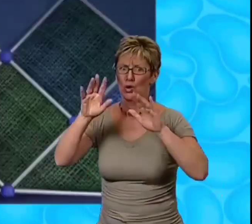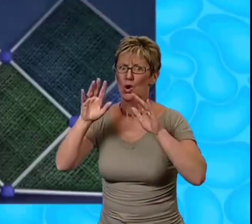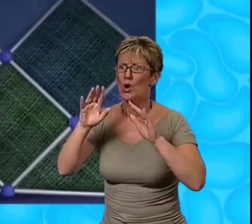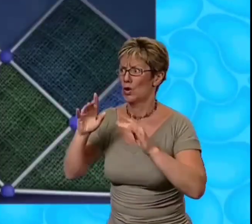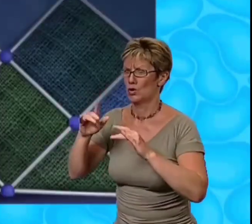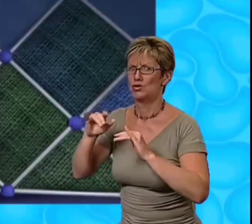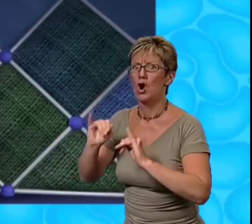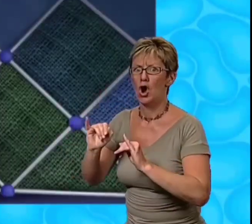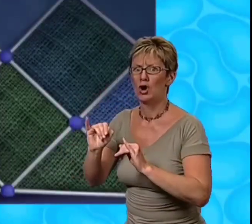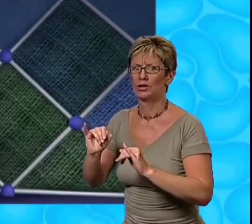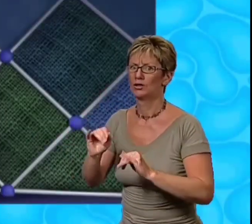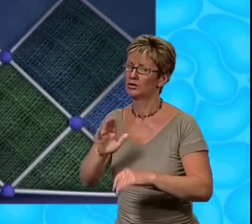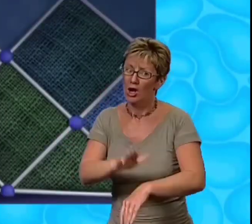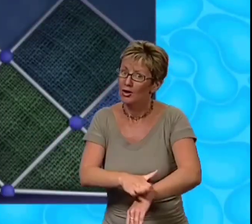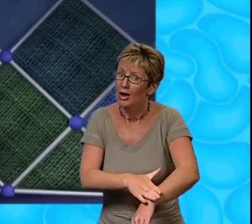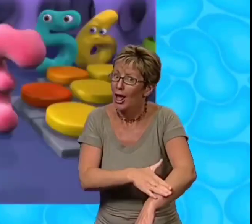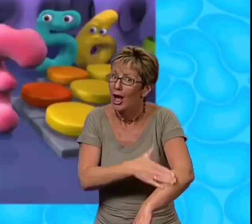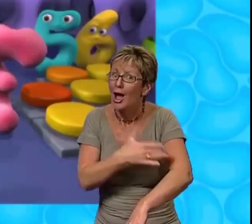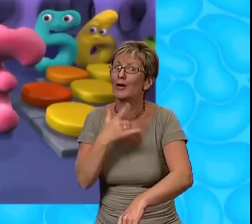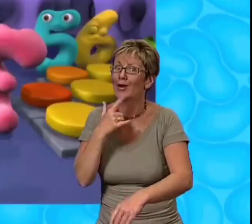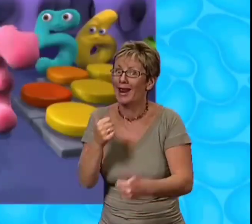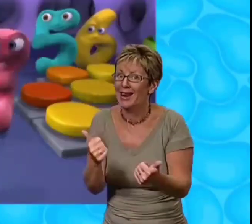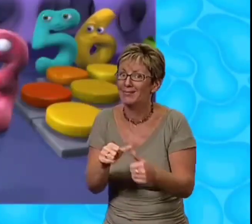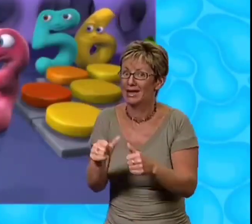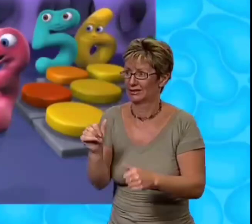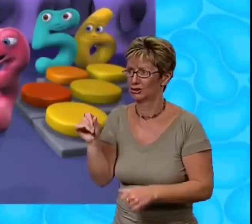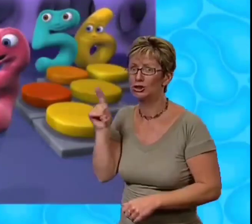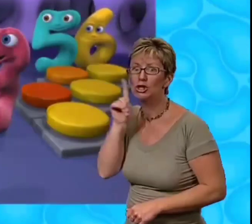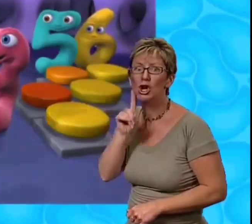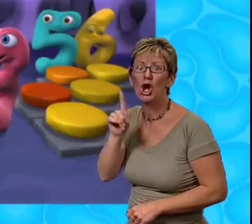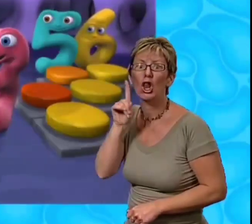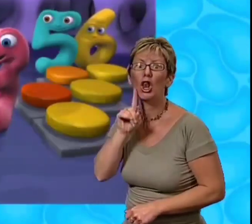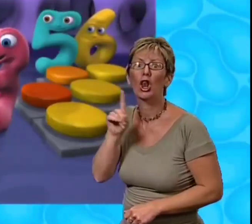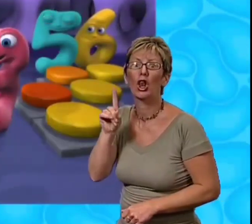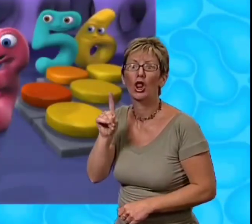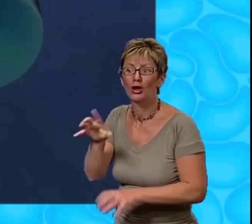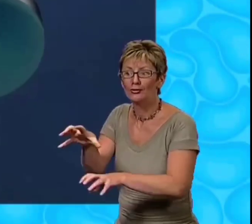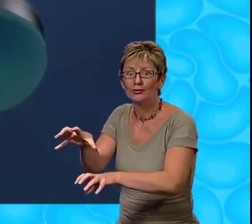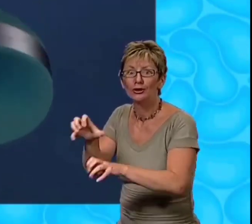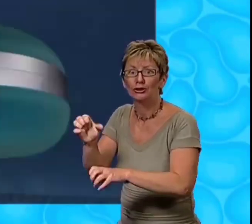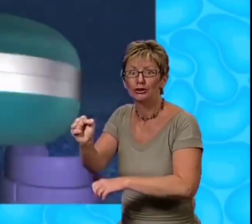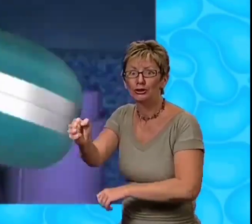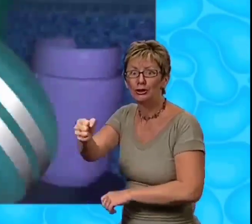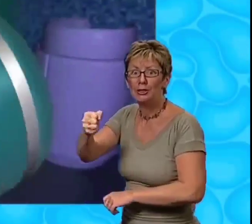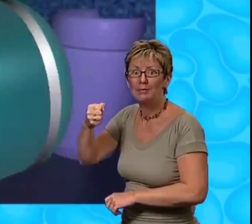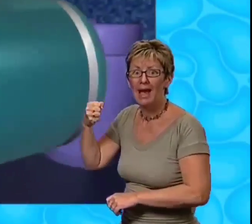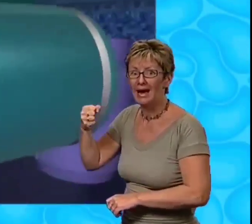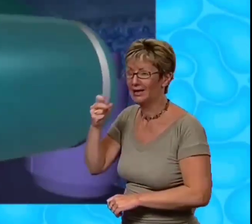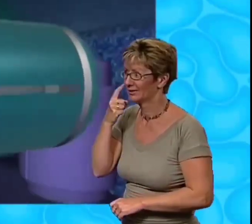This is Girl and her fridge magnets. Hold on, I'm putting it on screen.